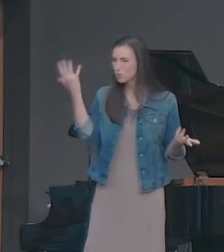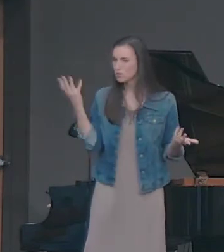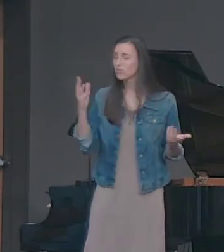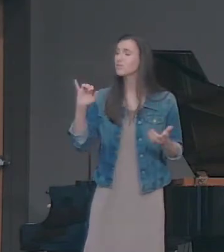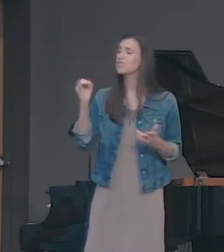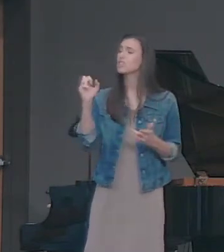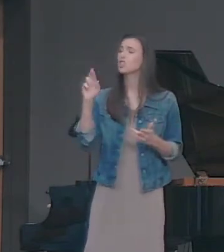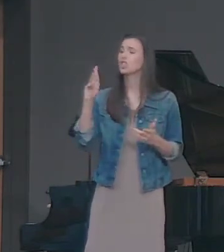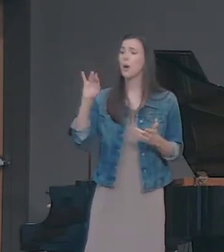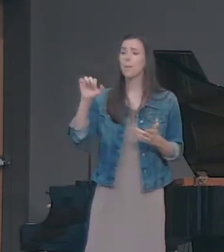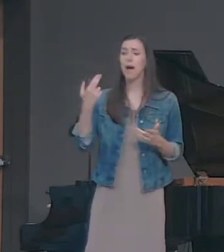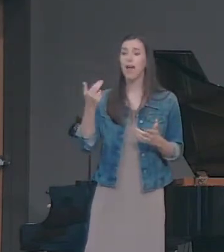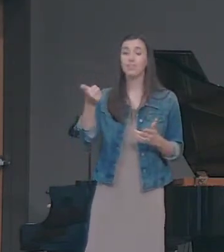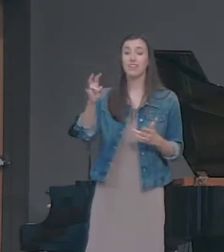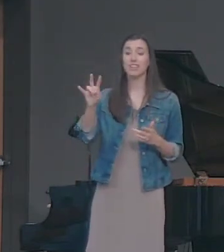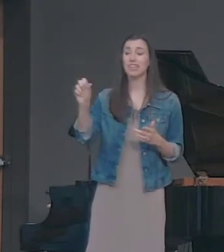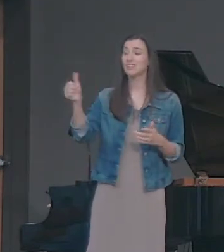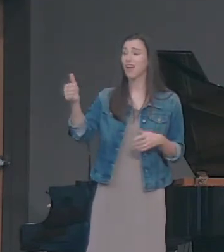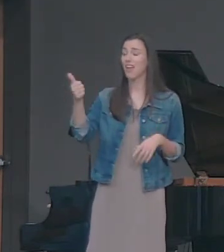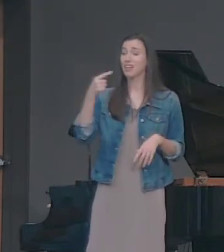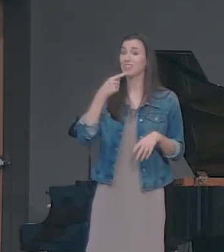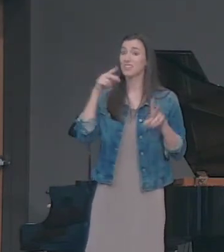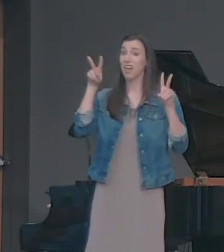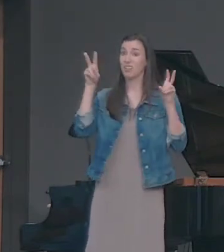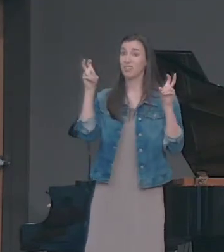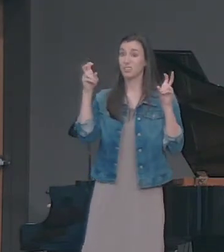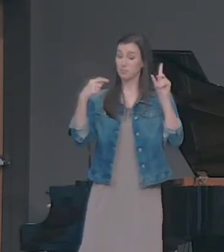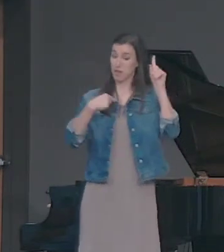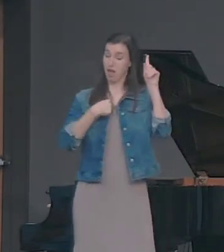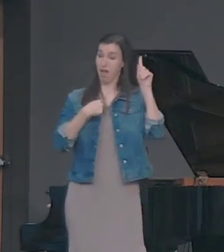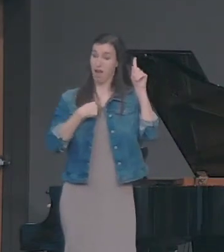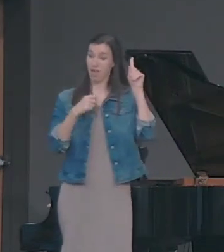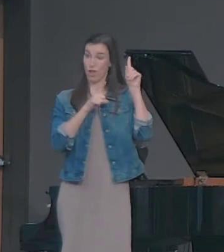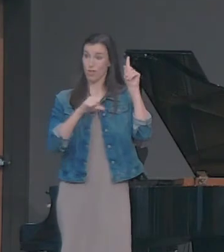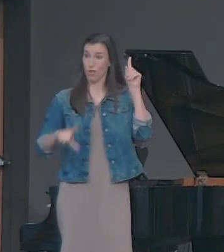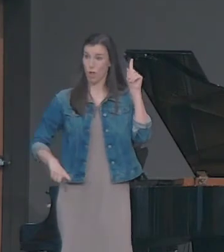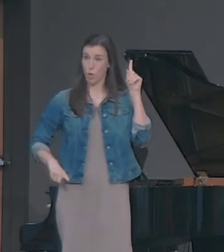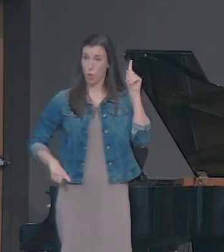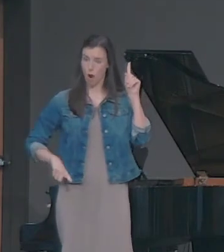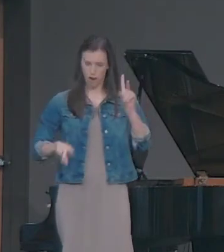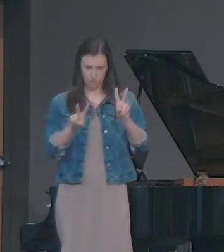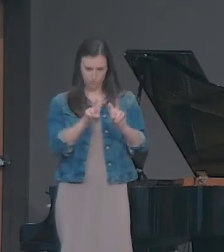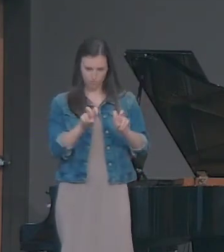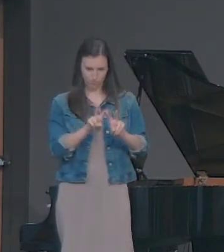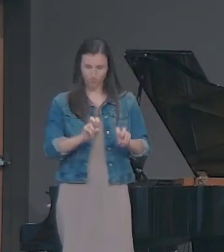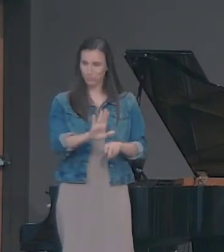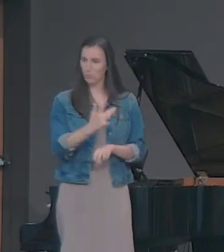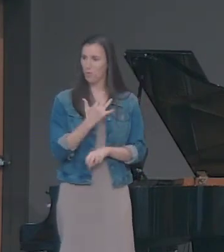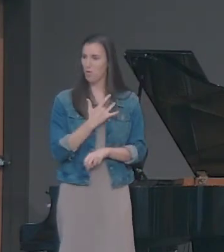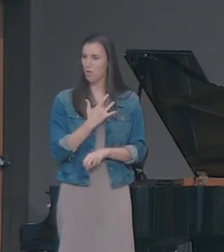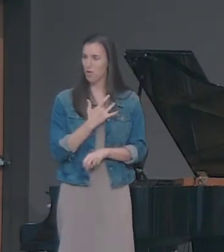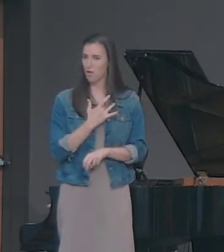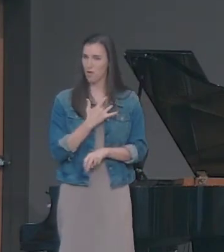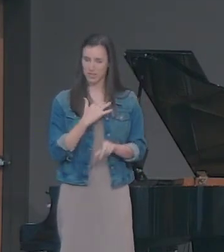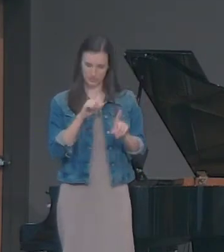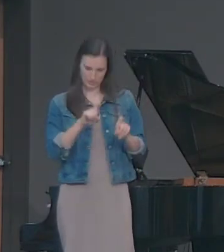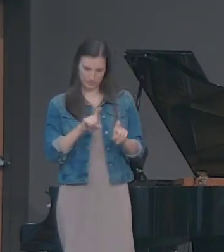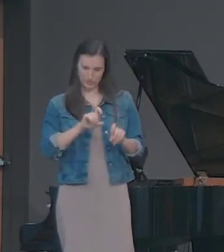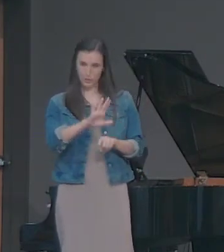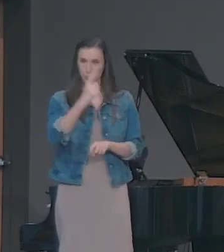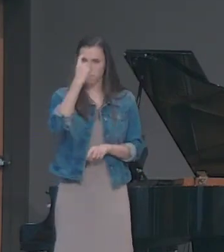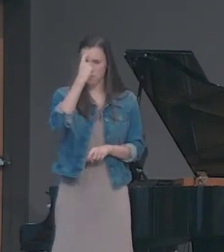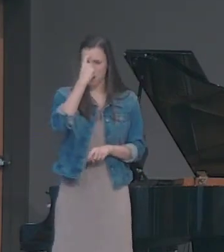Jeremiah chapter 17 and verse 10 says this, "I, the Lord, search the heart and test the